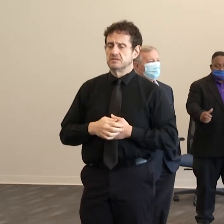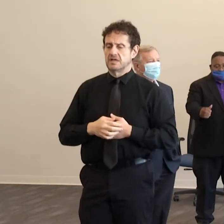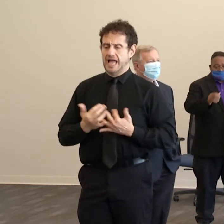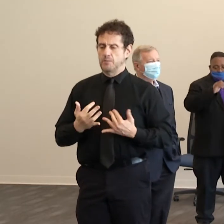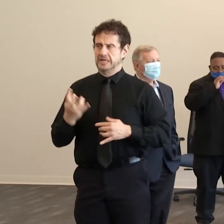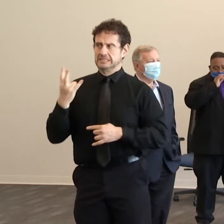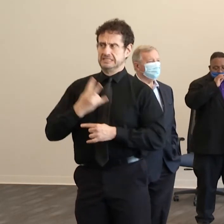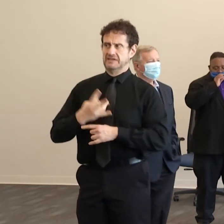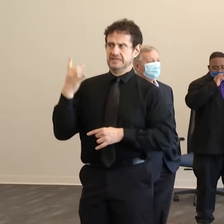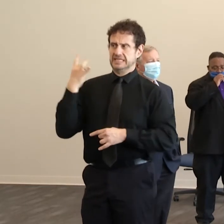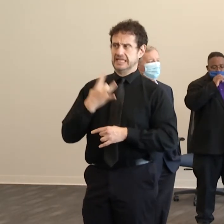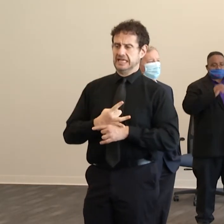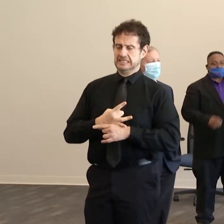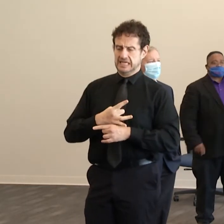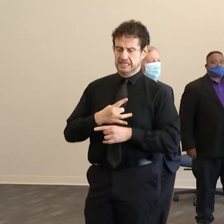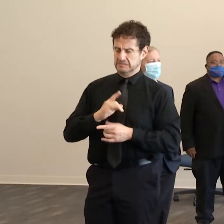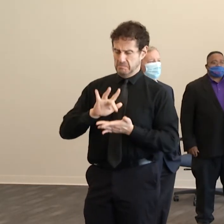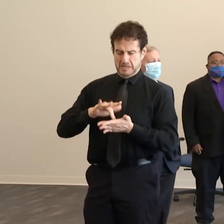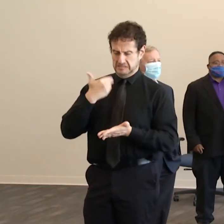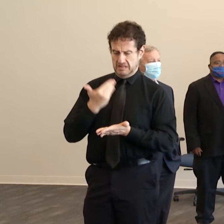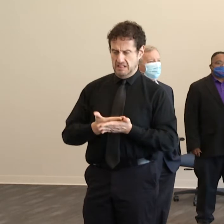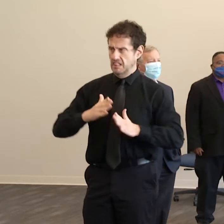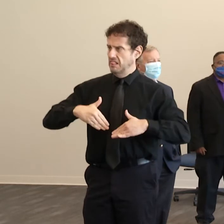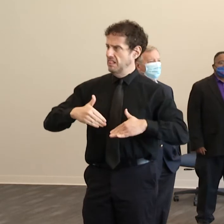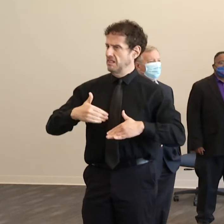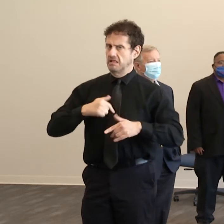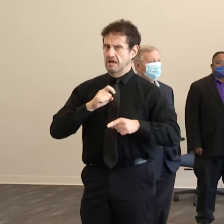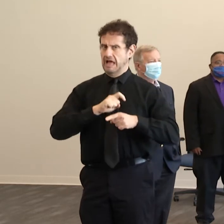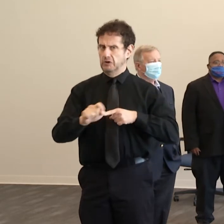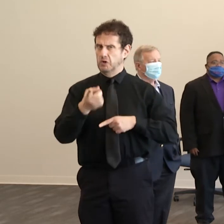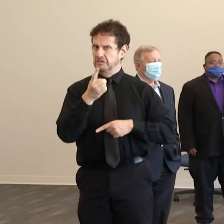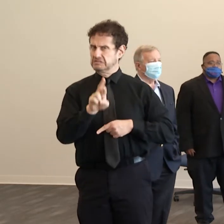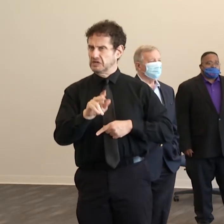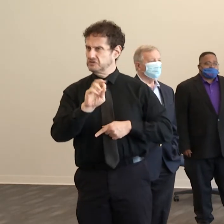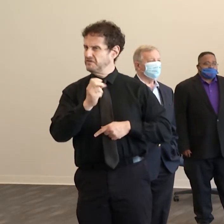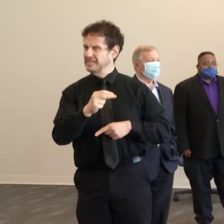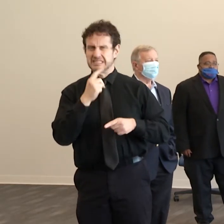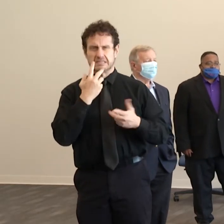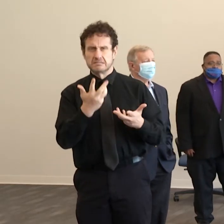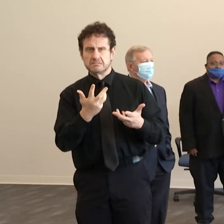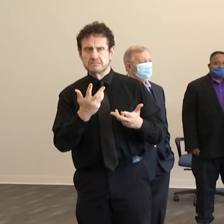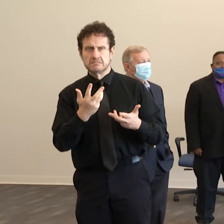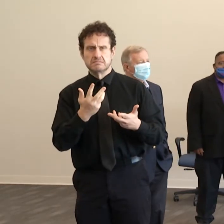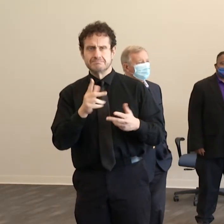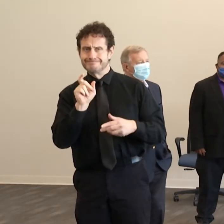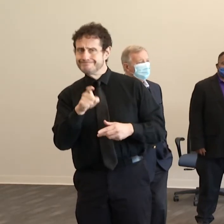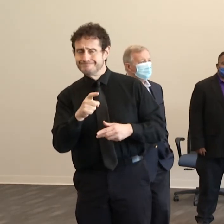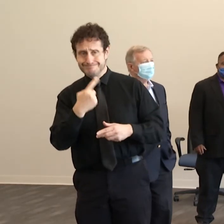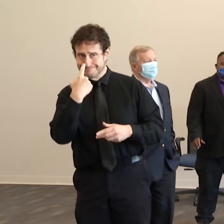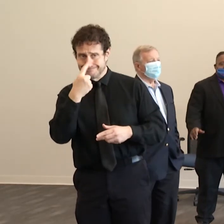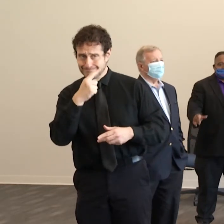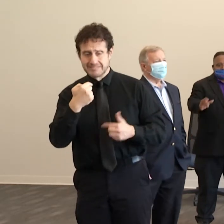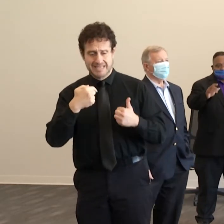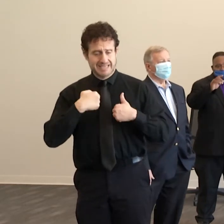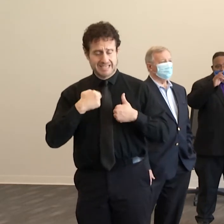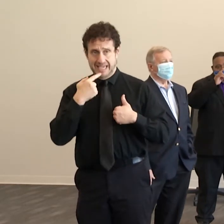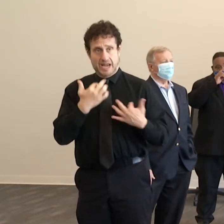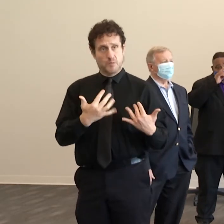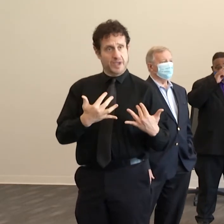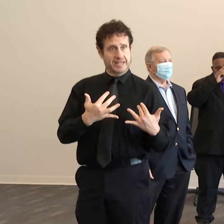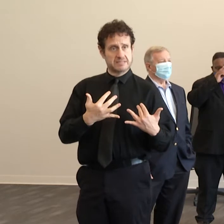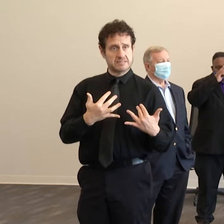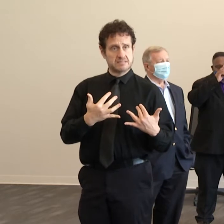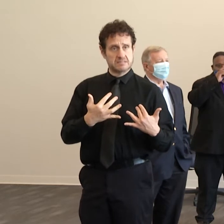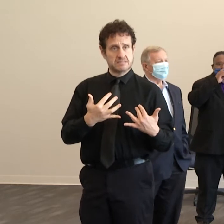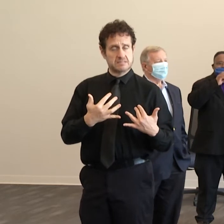days, I didn't receive it. So I called Dr. Fegan and asked her would it be okay for me to just wait and don't even